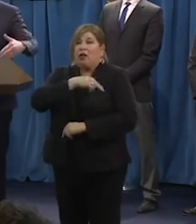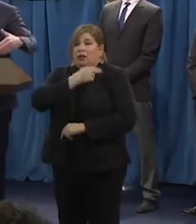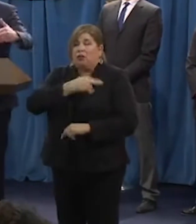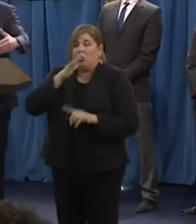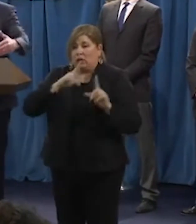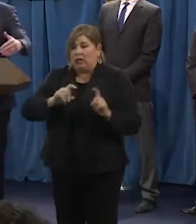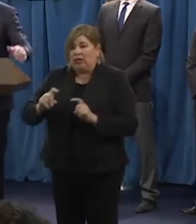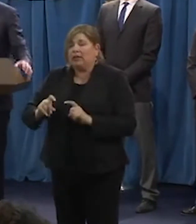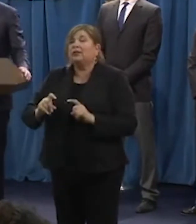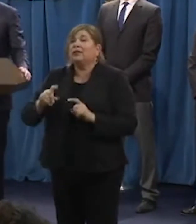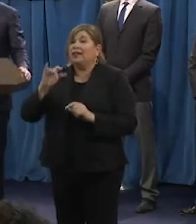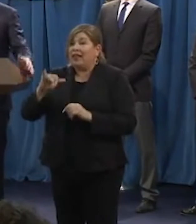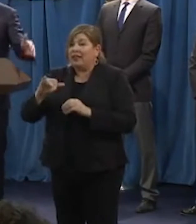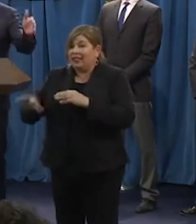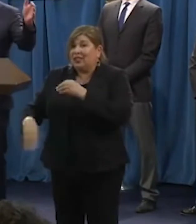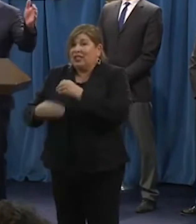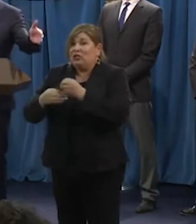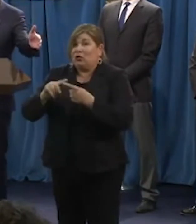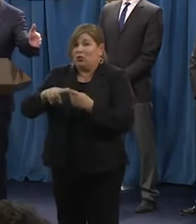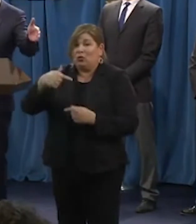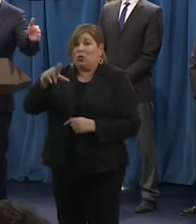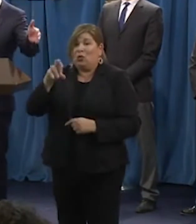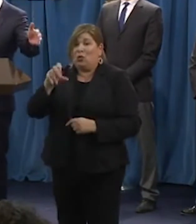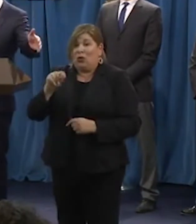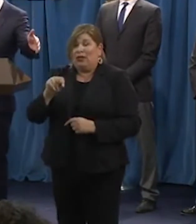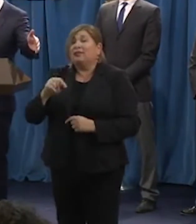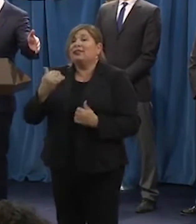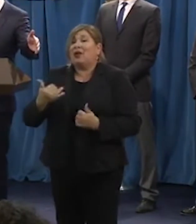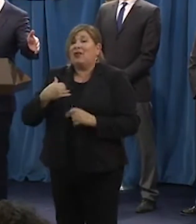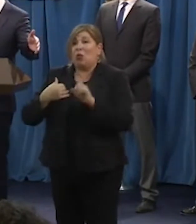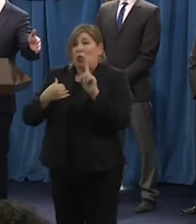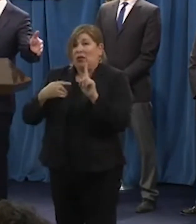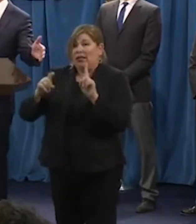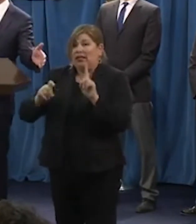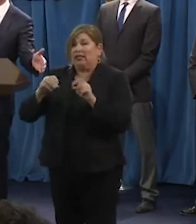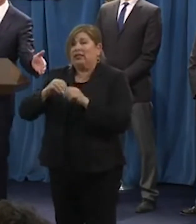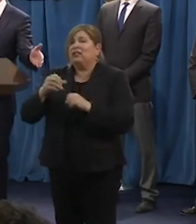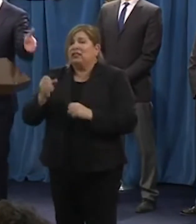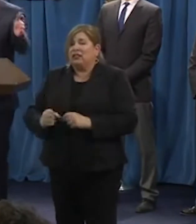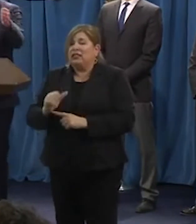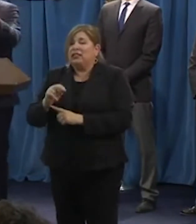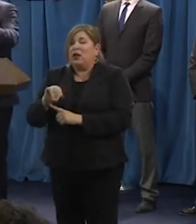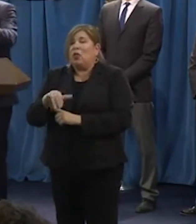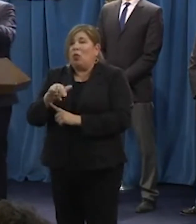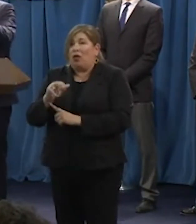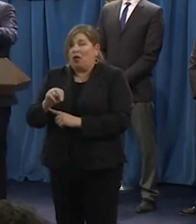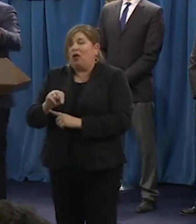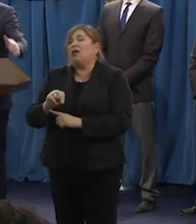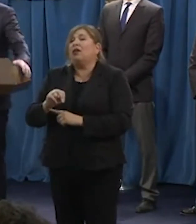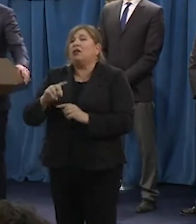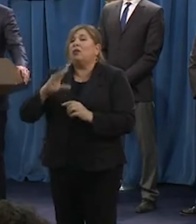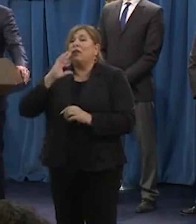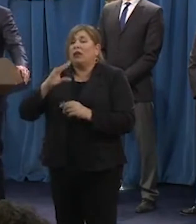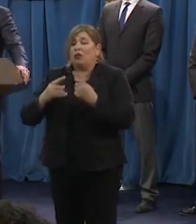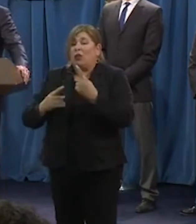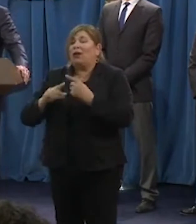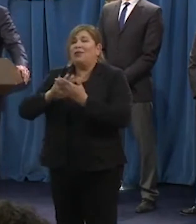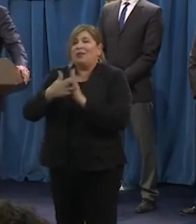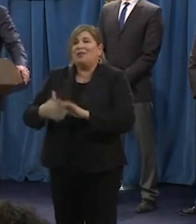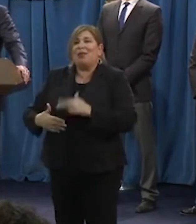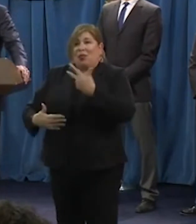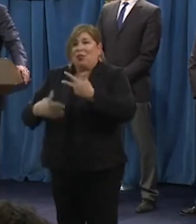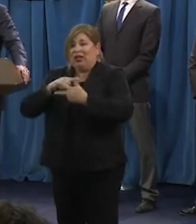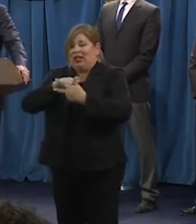addition to Quest, which will go from one testing facility in San Juan Capistrano to two additional testing